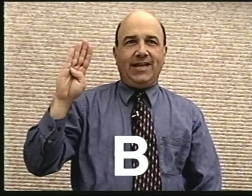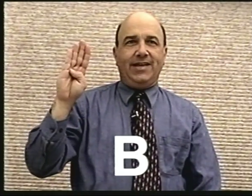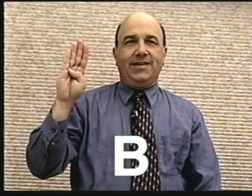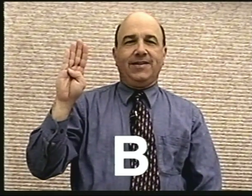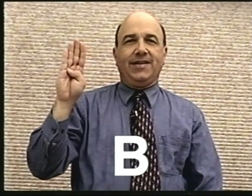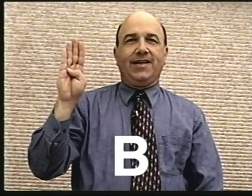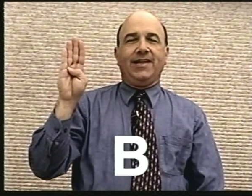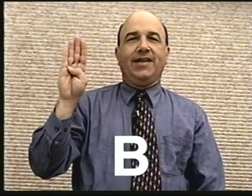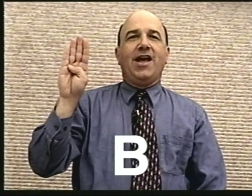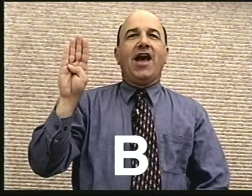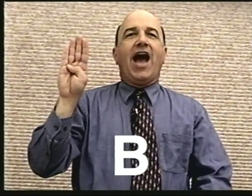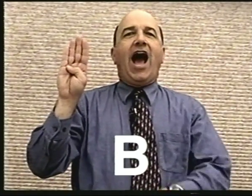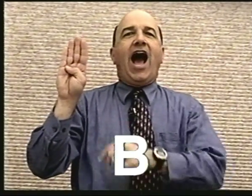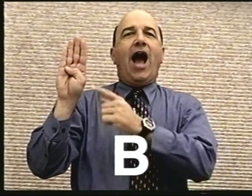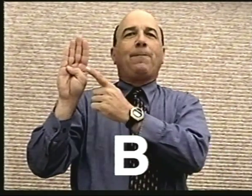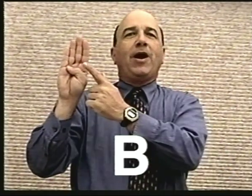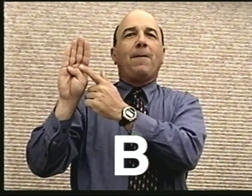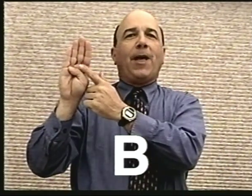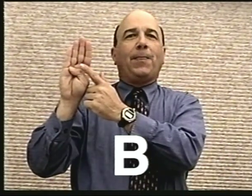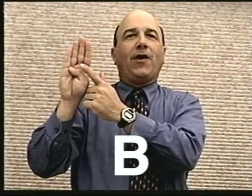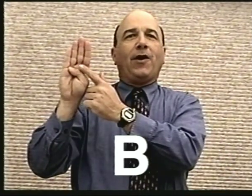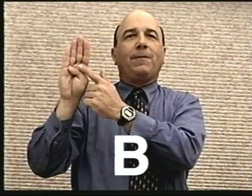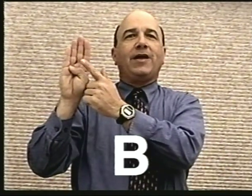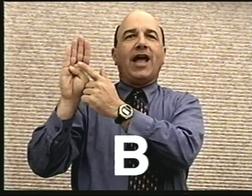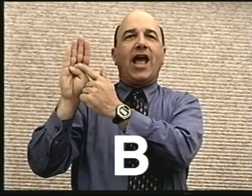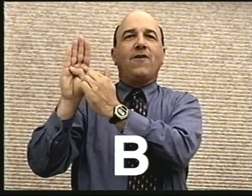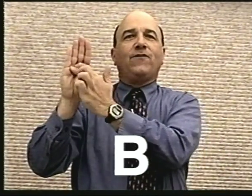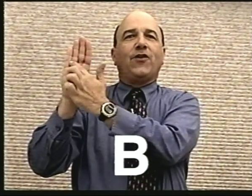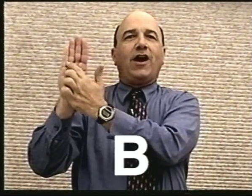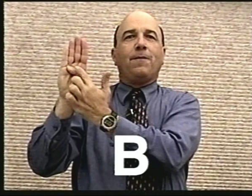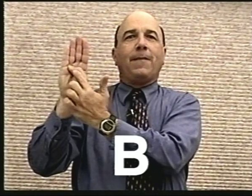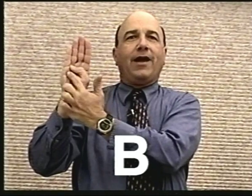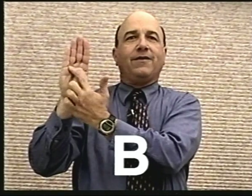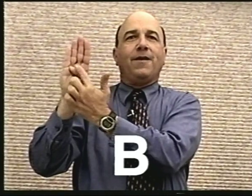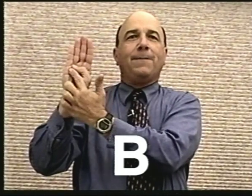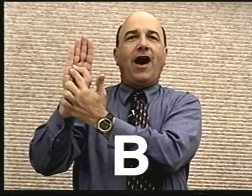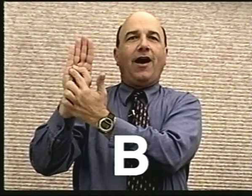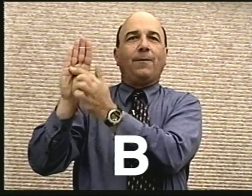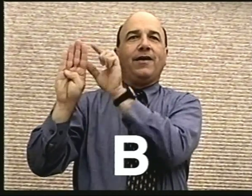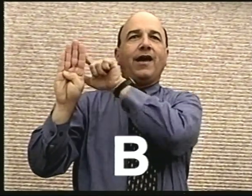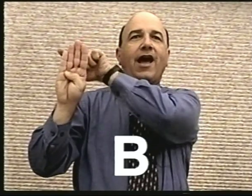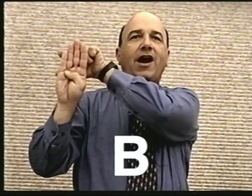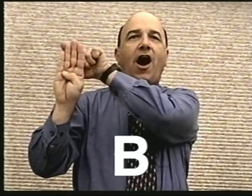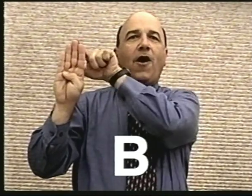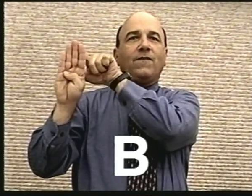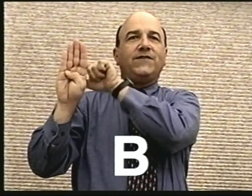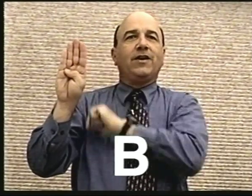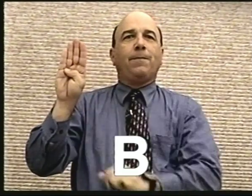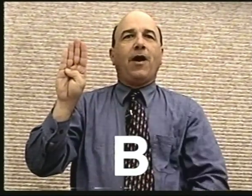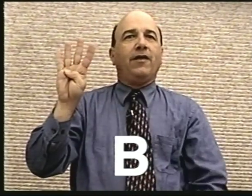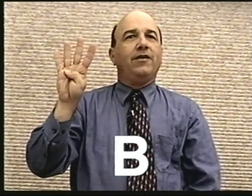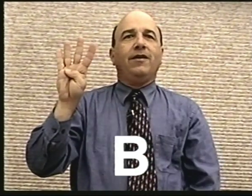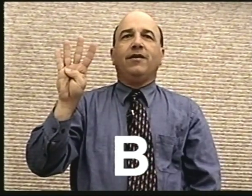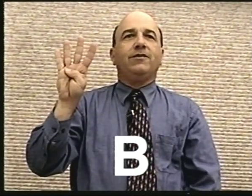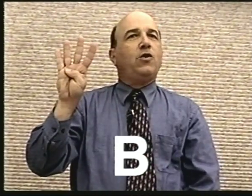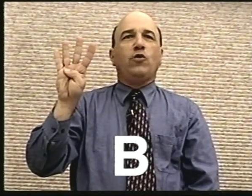B. I put my thumb in front of my palm and all finger part. You don't do